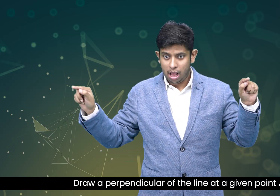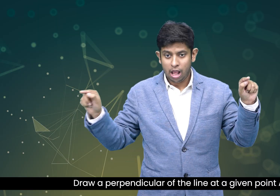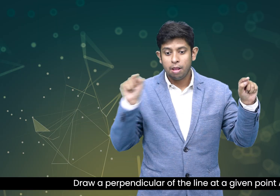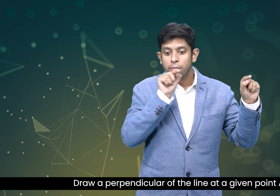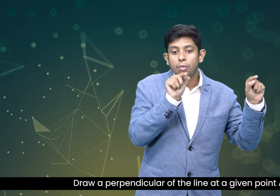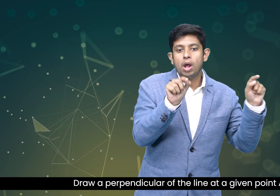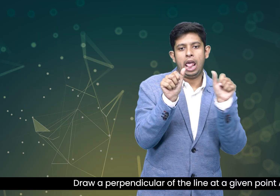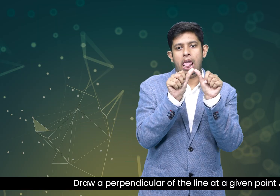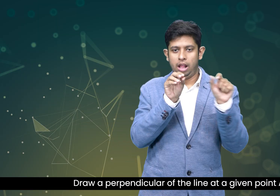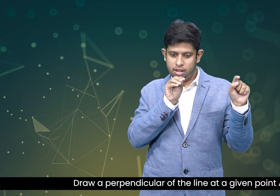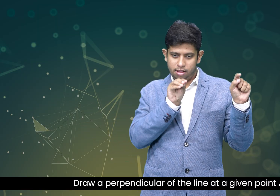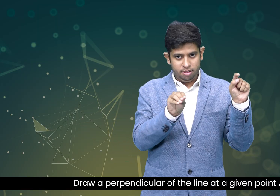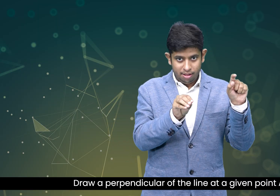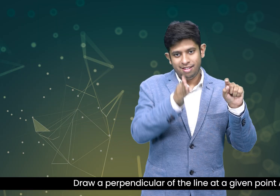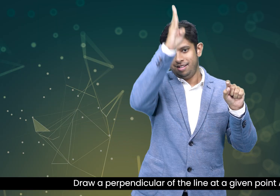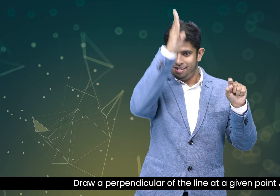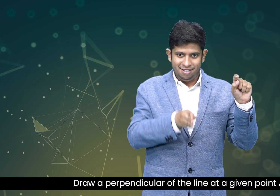the line at a given point A.